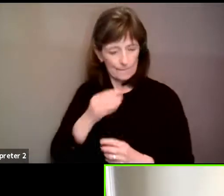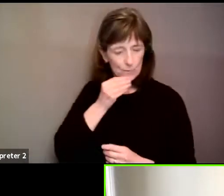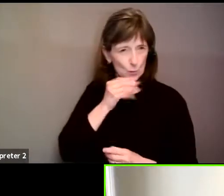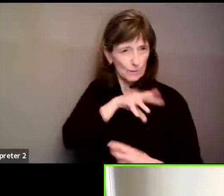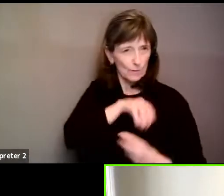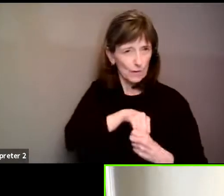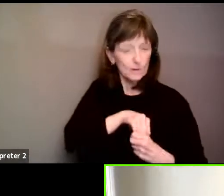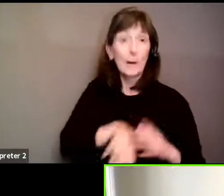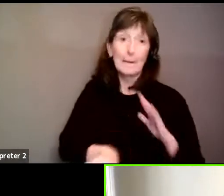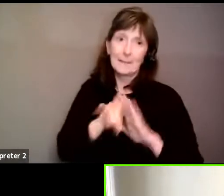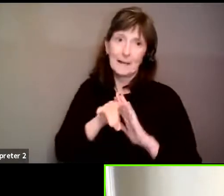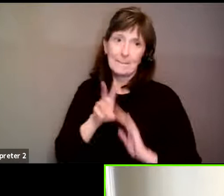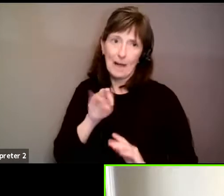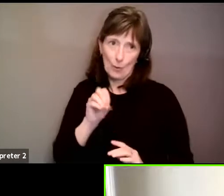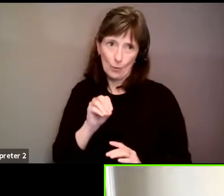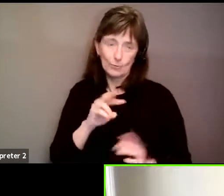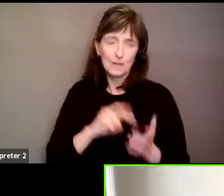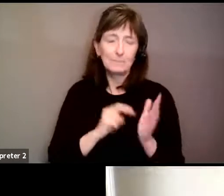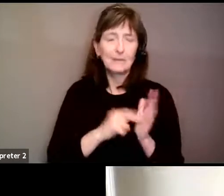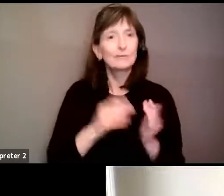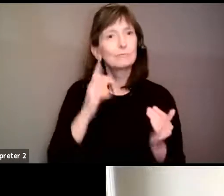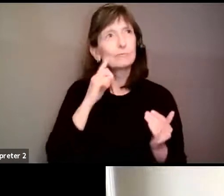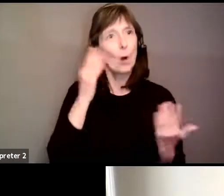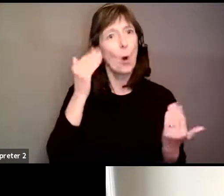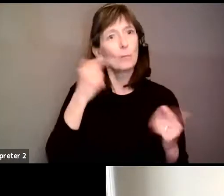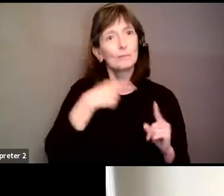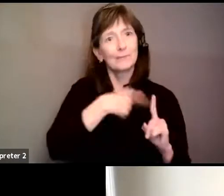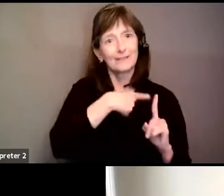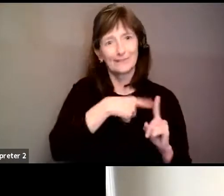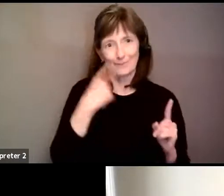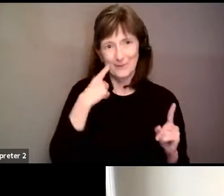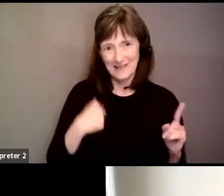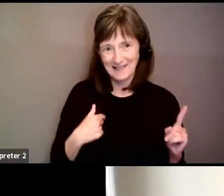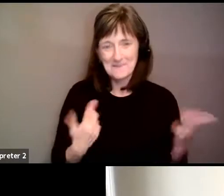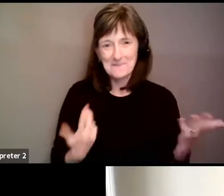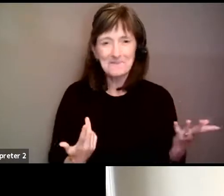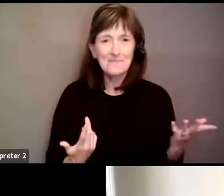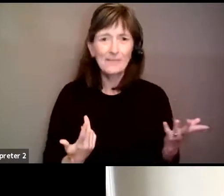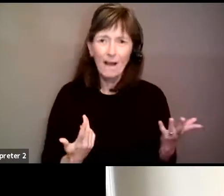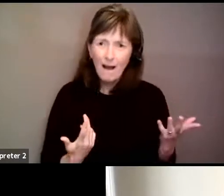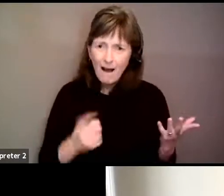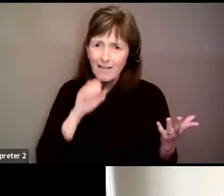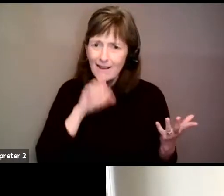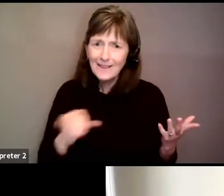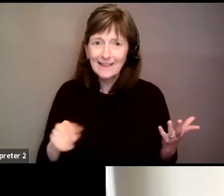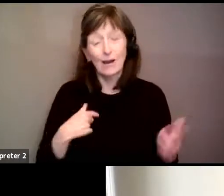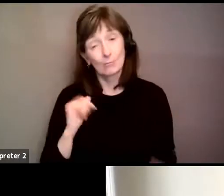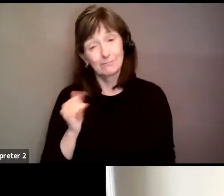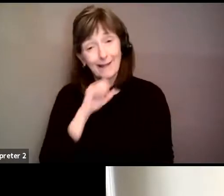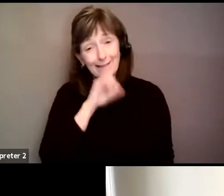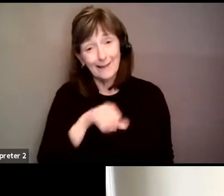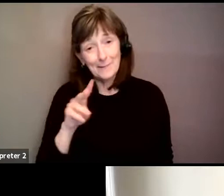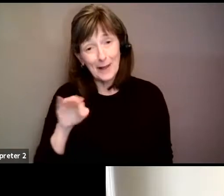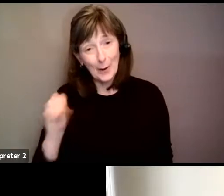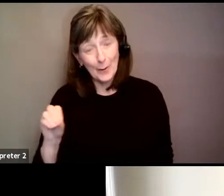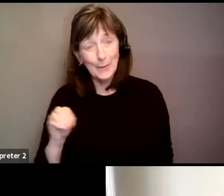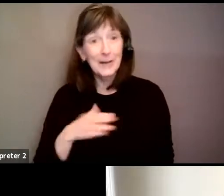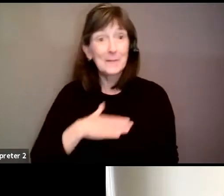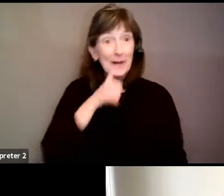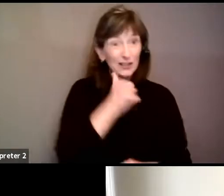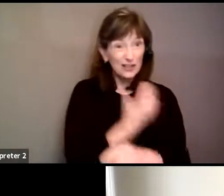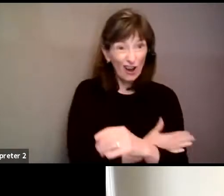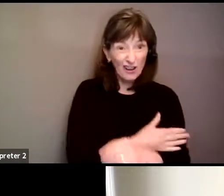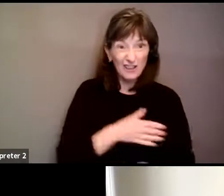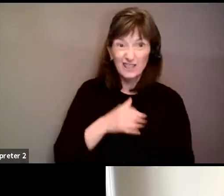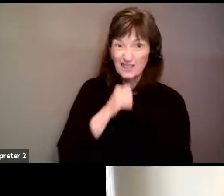picked mangoes. I love that. I think that's incredible. I too love mangoes, and the fact that my daughter doesn't, it